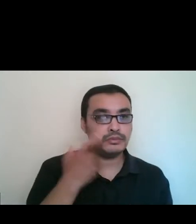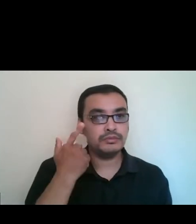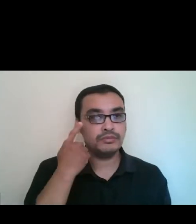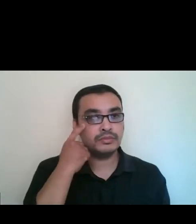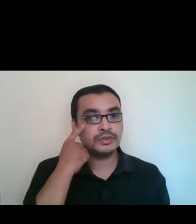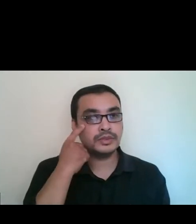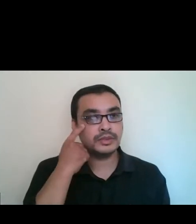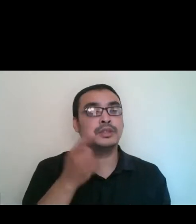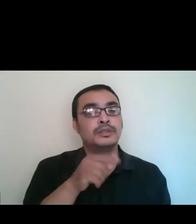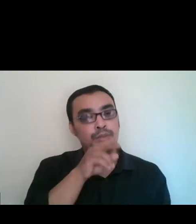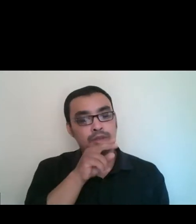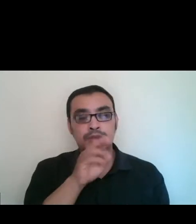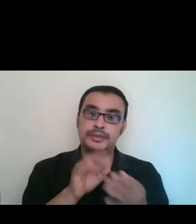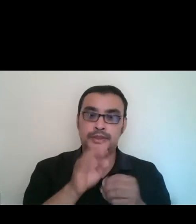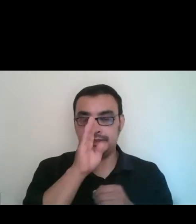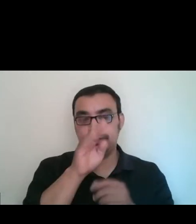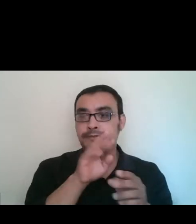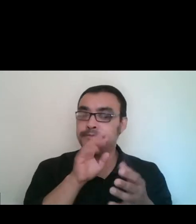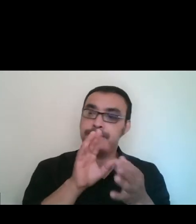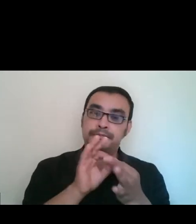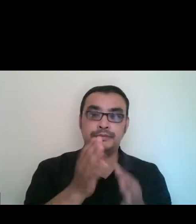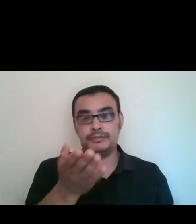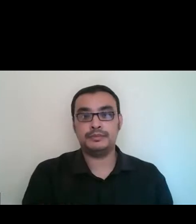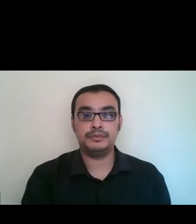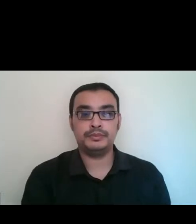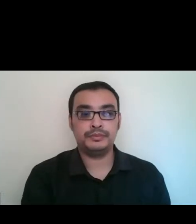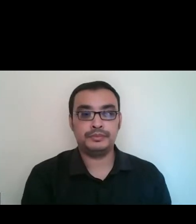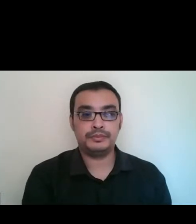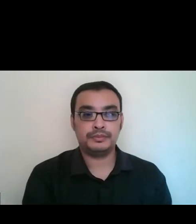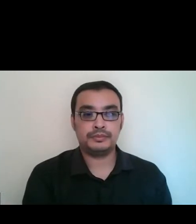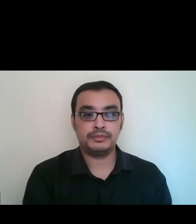and speak, please.